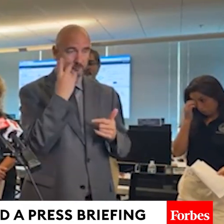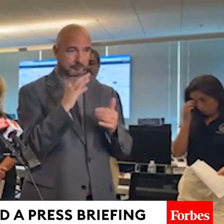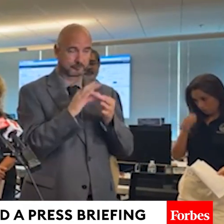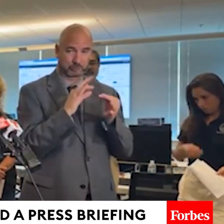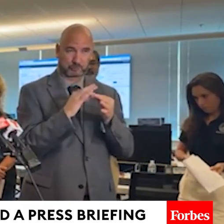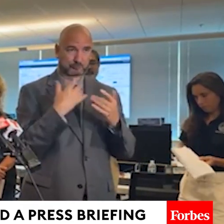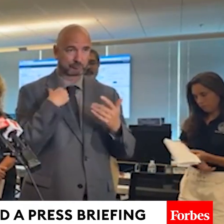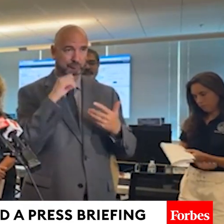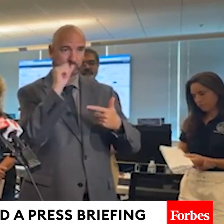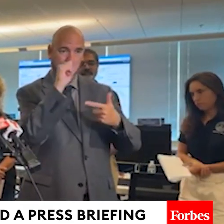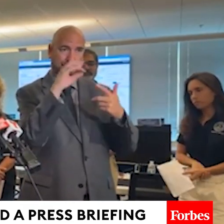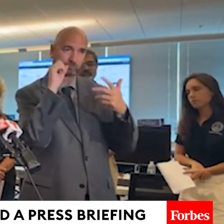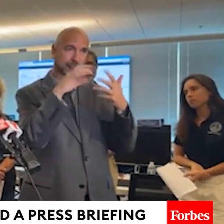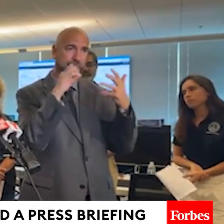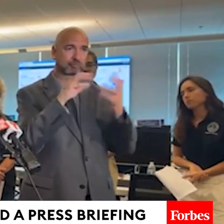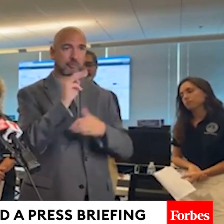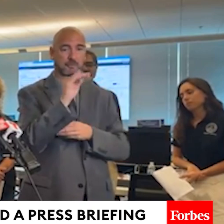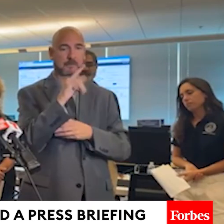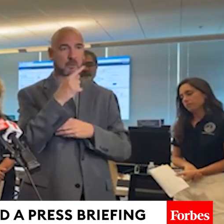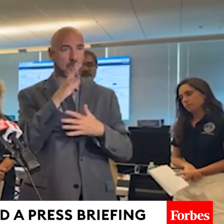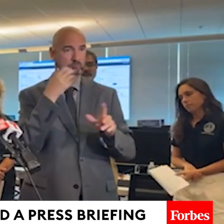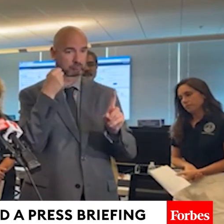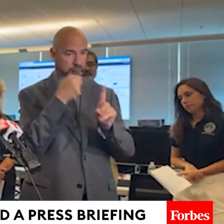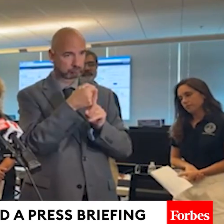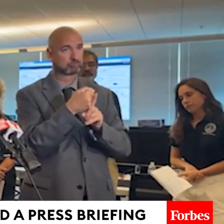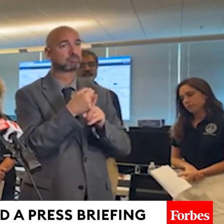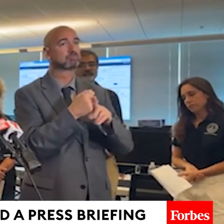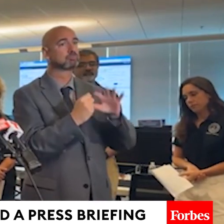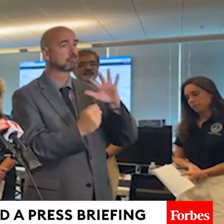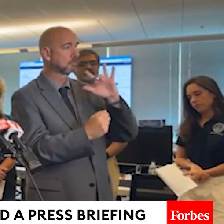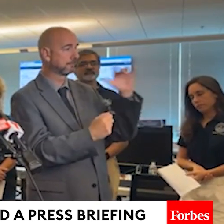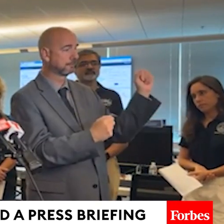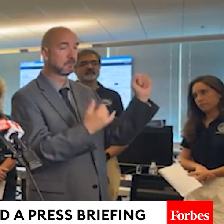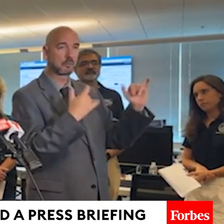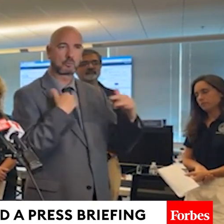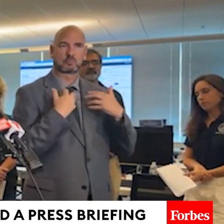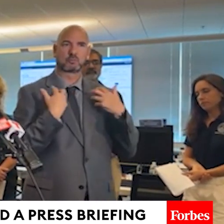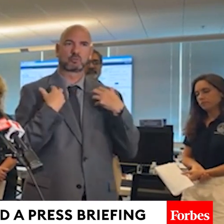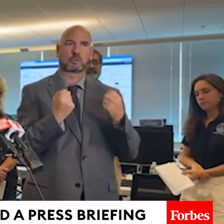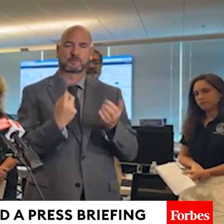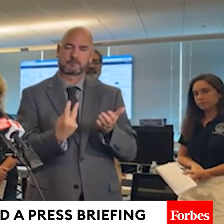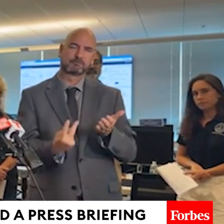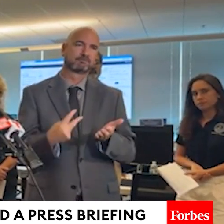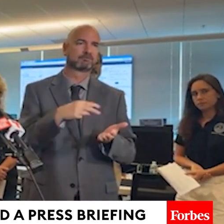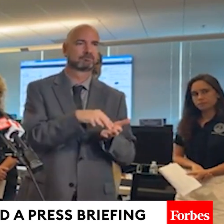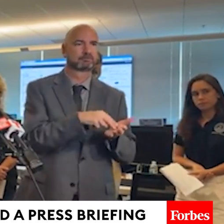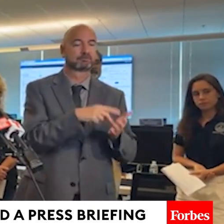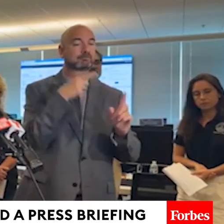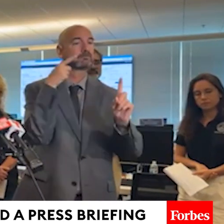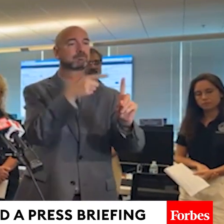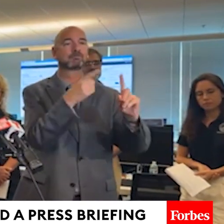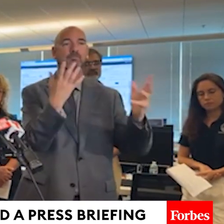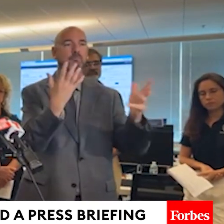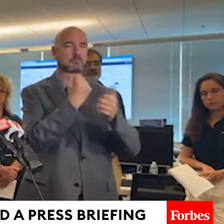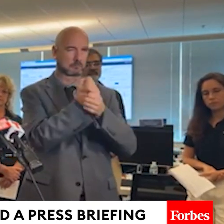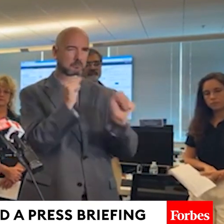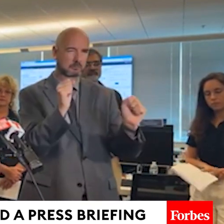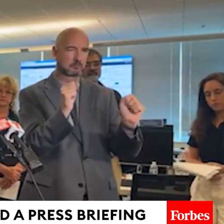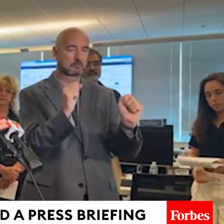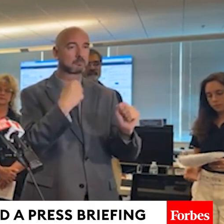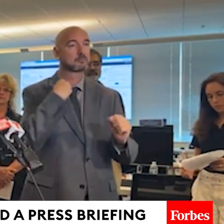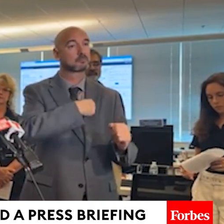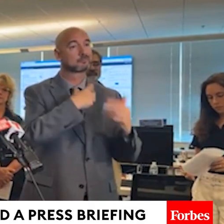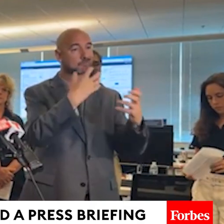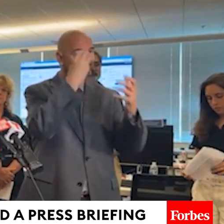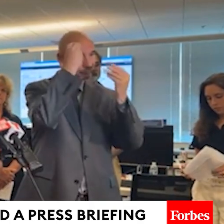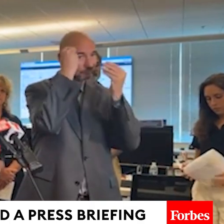Hurricane Milton is gone, we're trying to recover. And it's all about safety. And that's what we want to present to each one of you all. So as